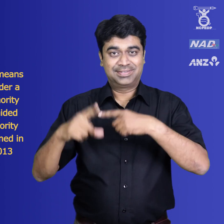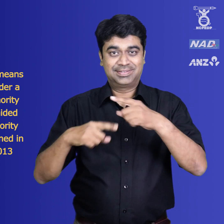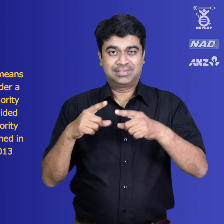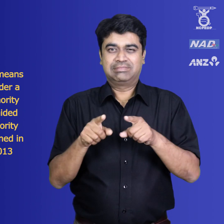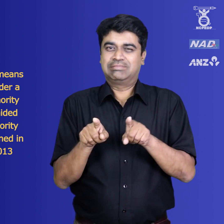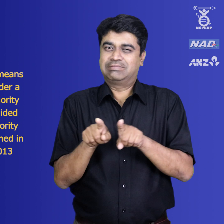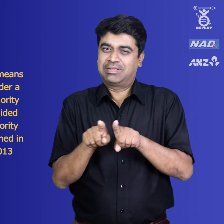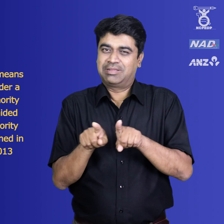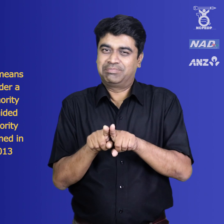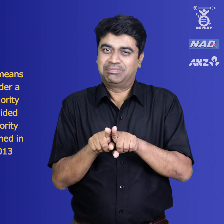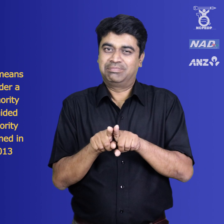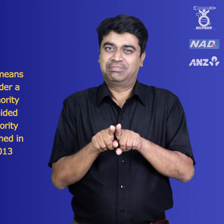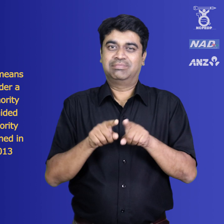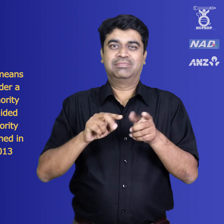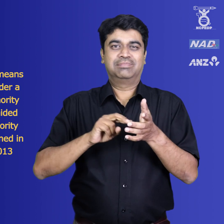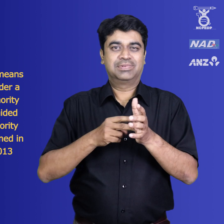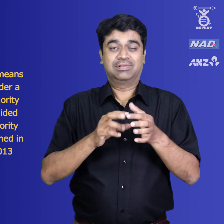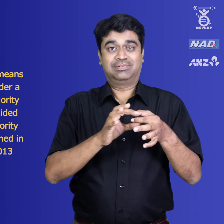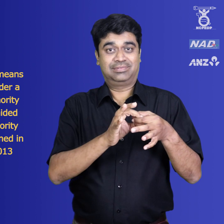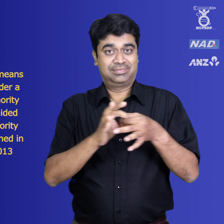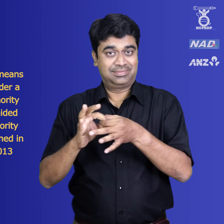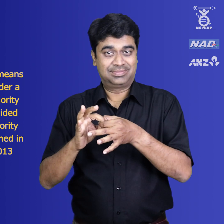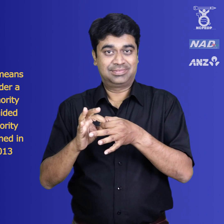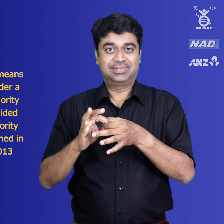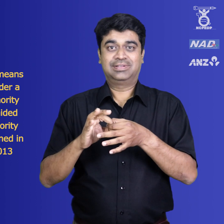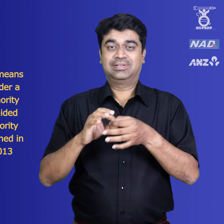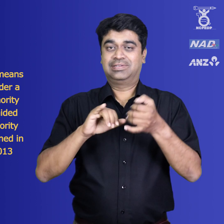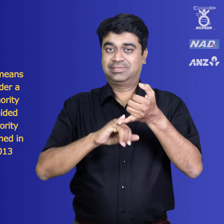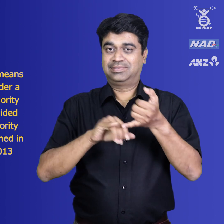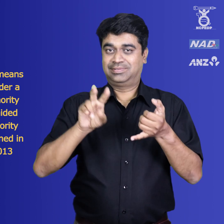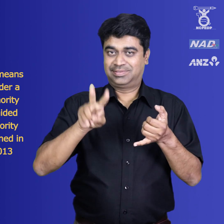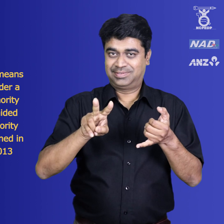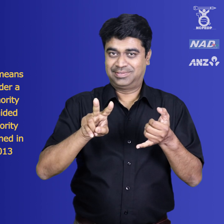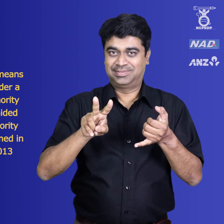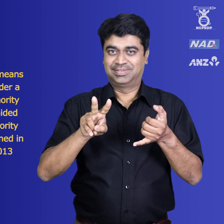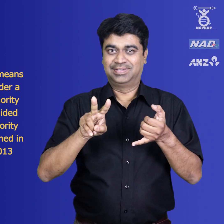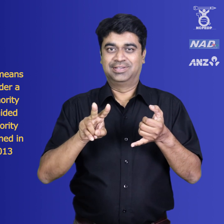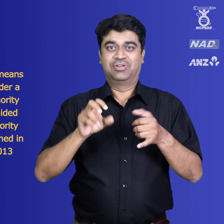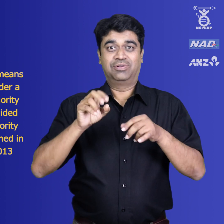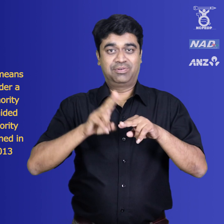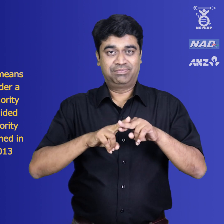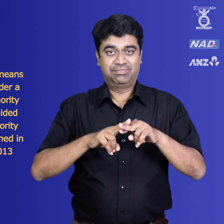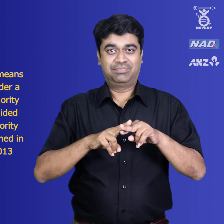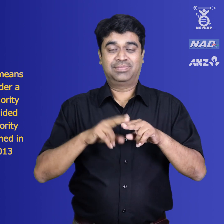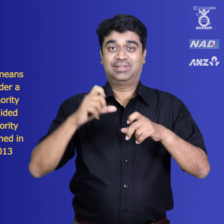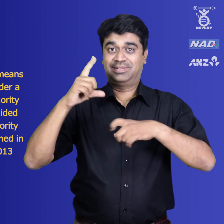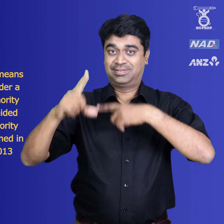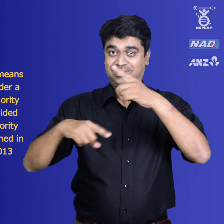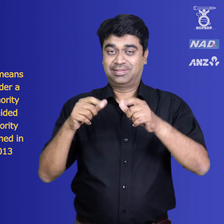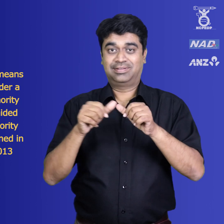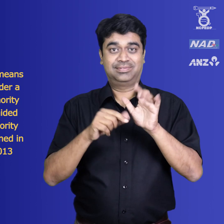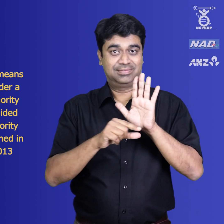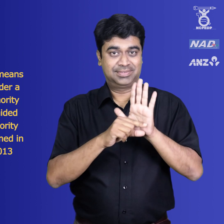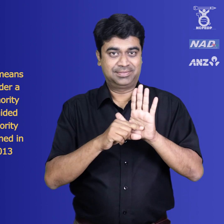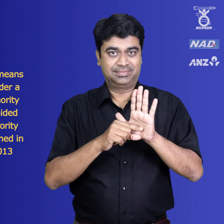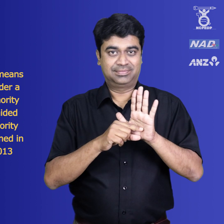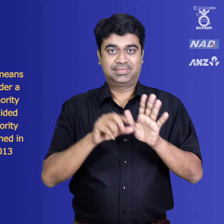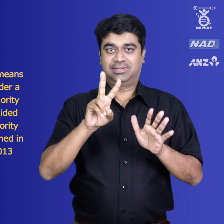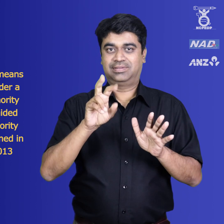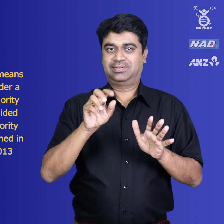Section 2 of the Companies Act 2013, 18 of 2013,